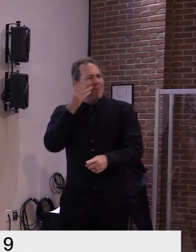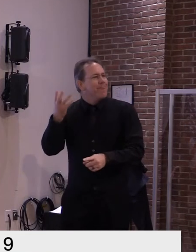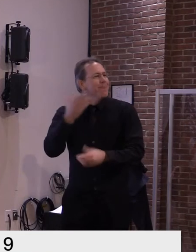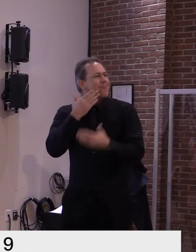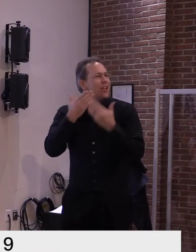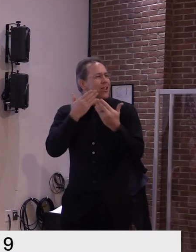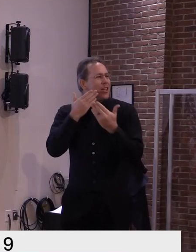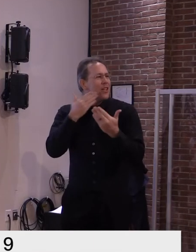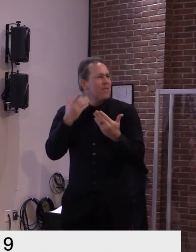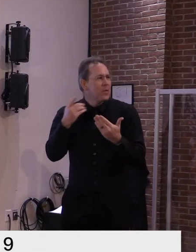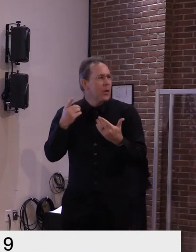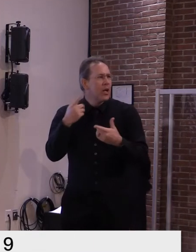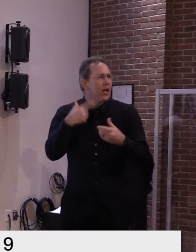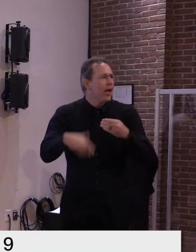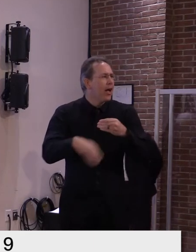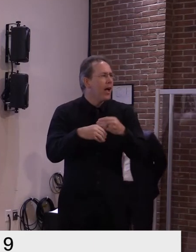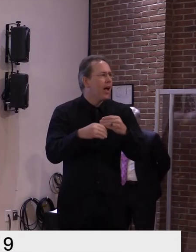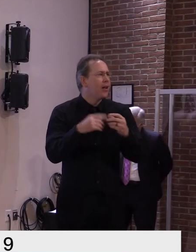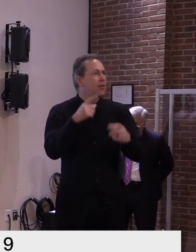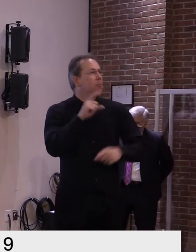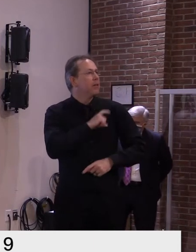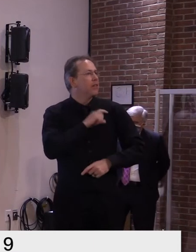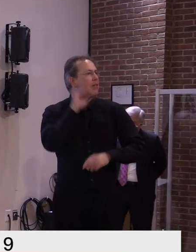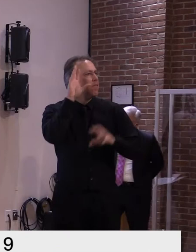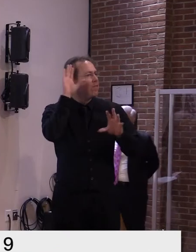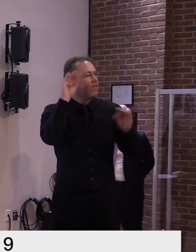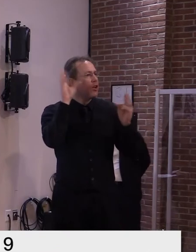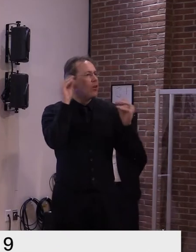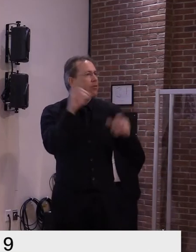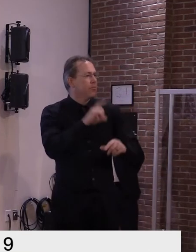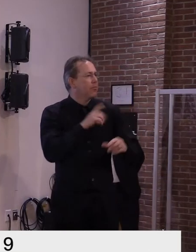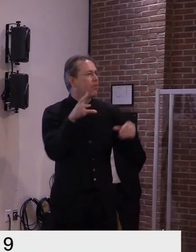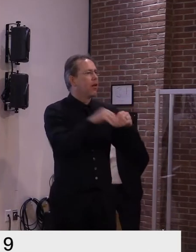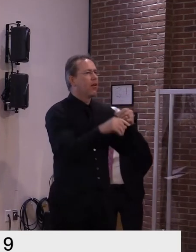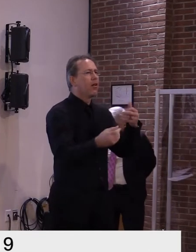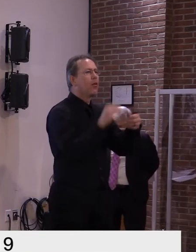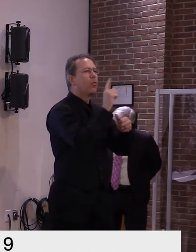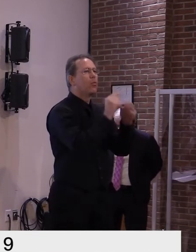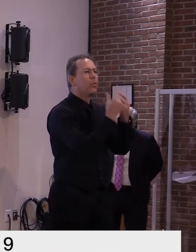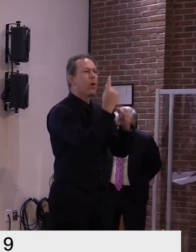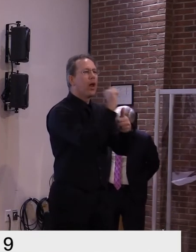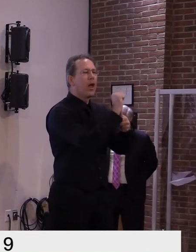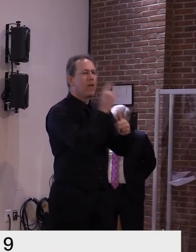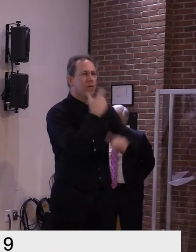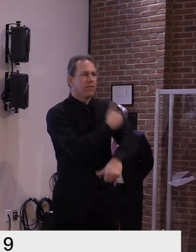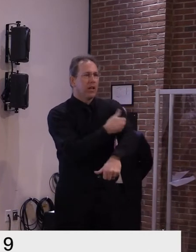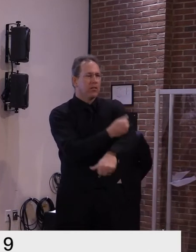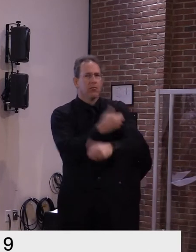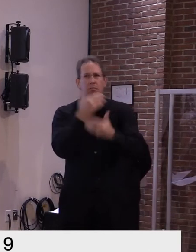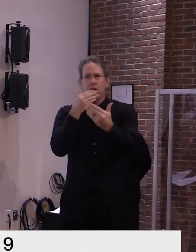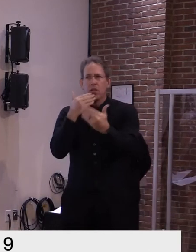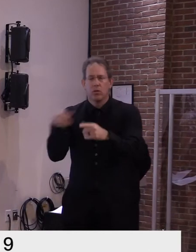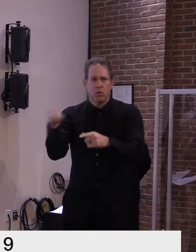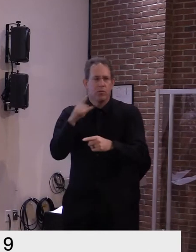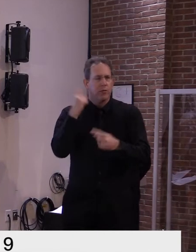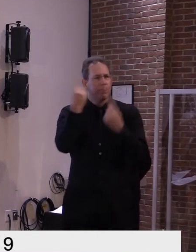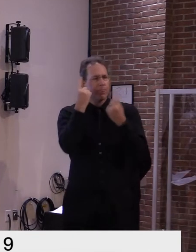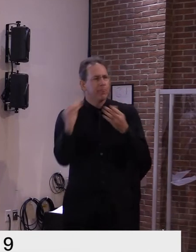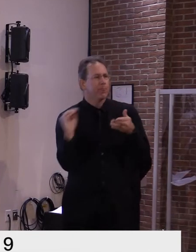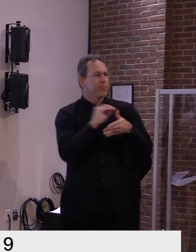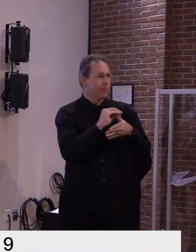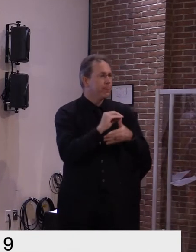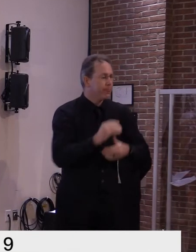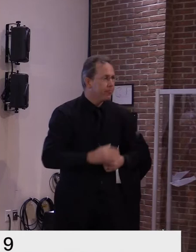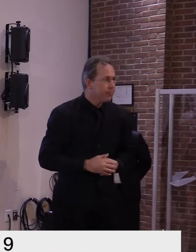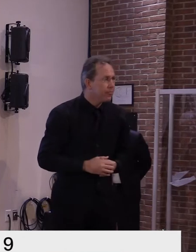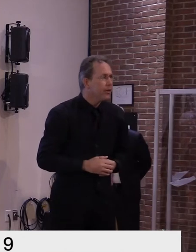list of essential people that need to be near the front for the vaccine shots. I've received several emails and calls in the past few